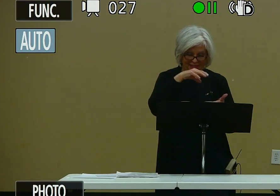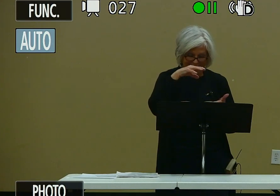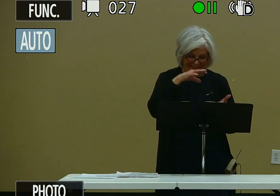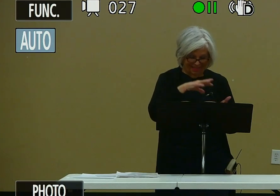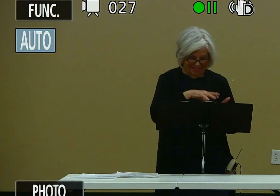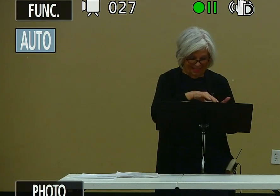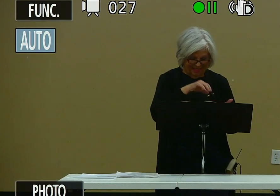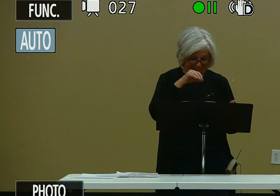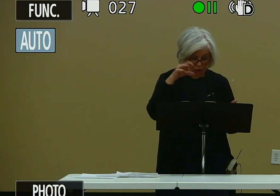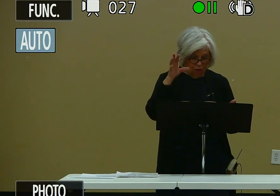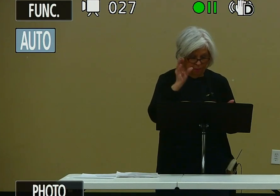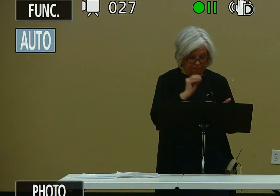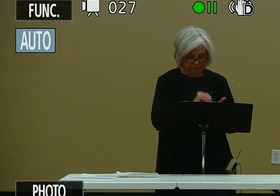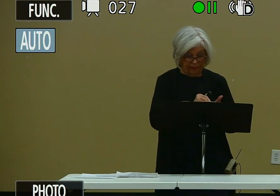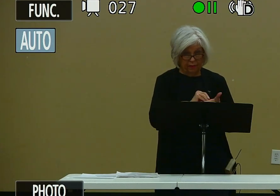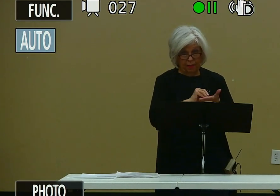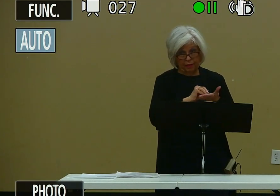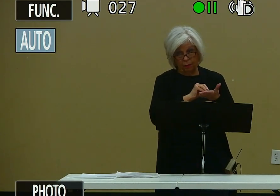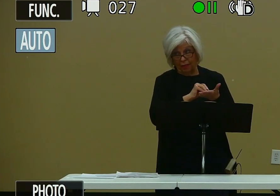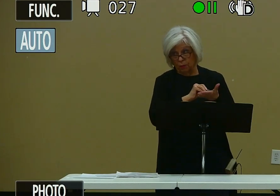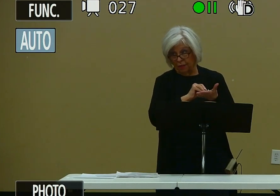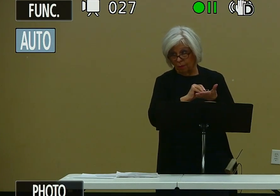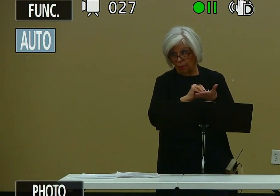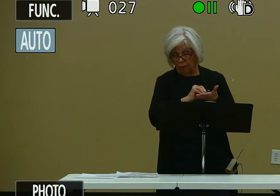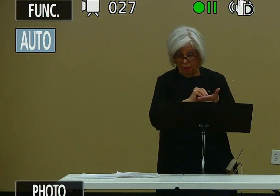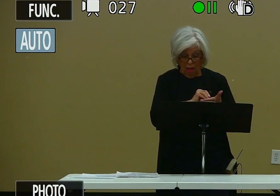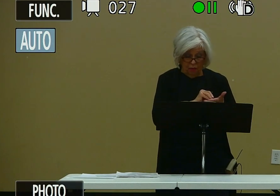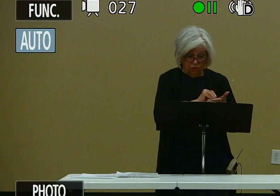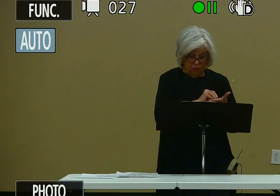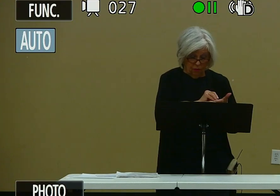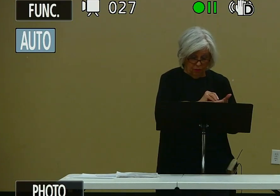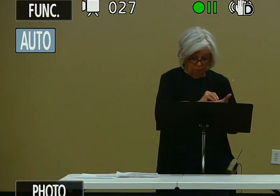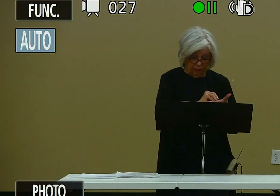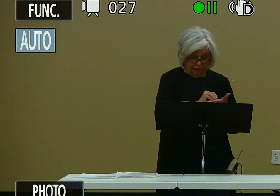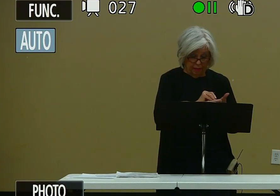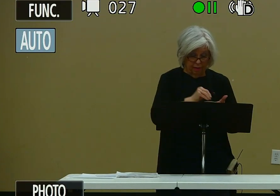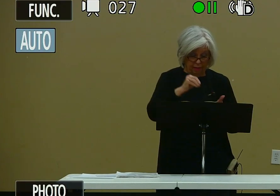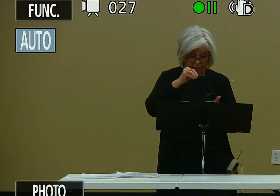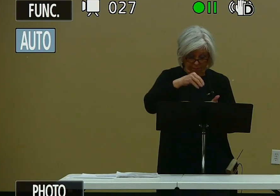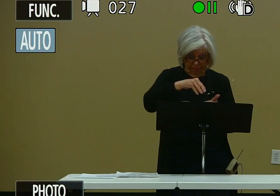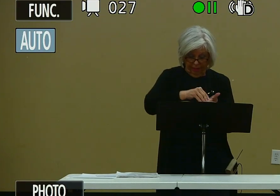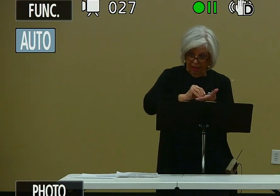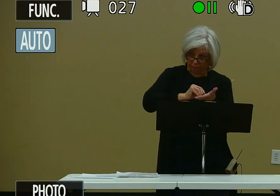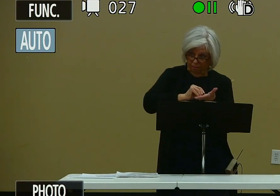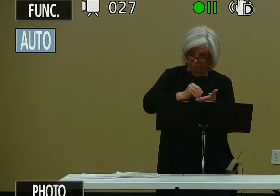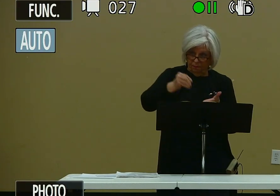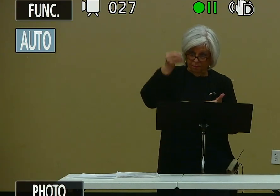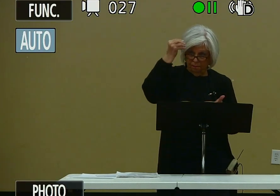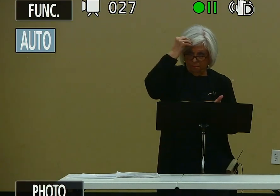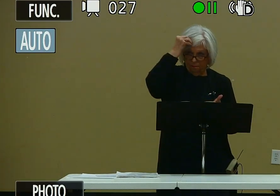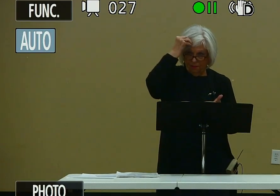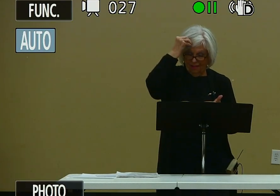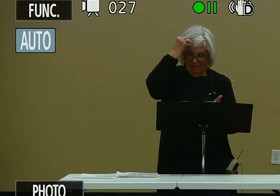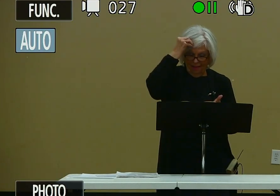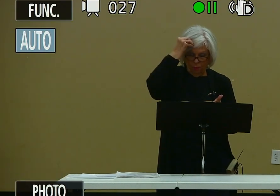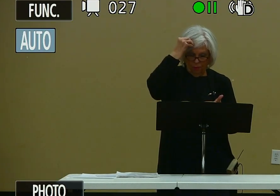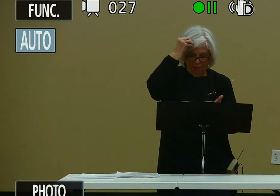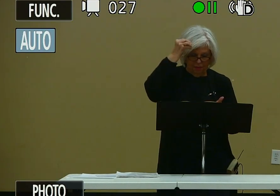Study. Learn. Now we got to put it in our brain. So we're going to pick it up and put it right here.